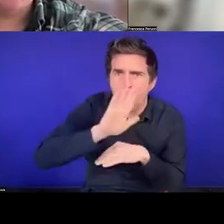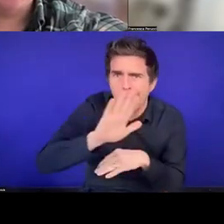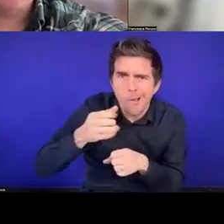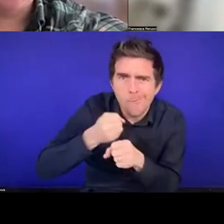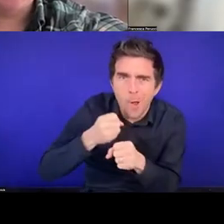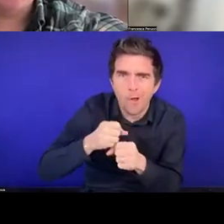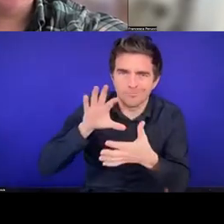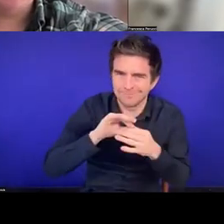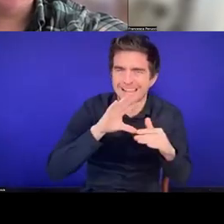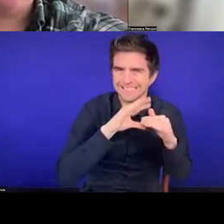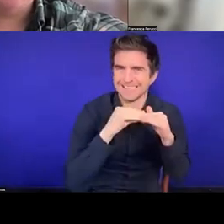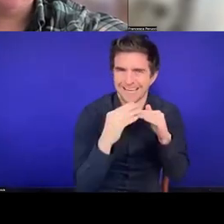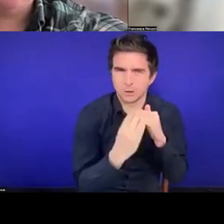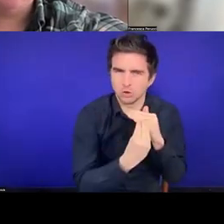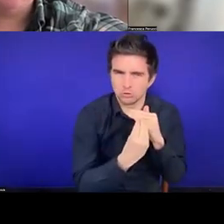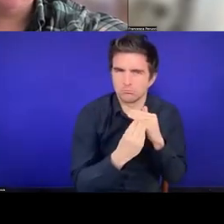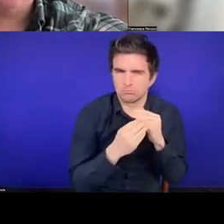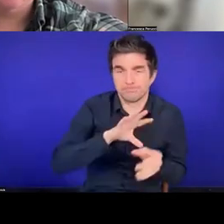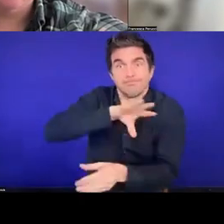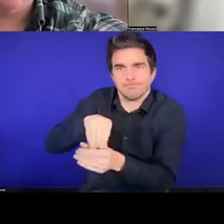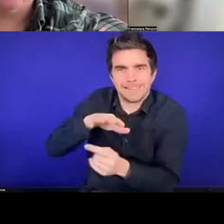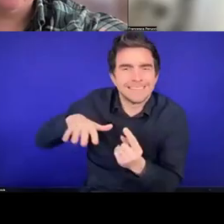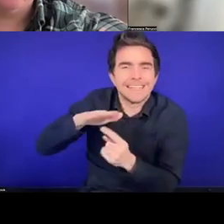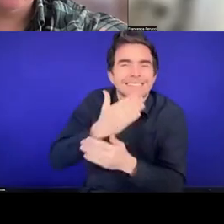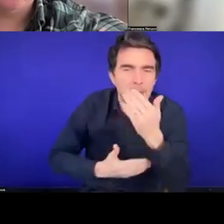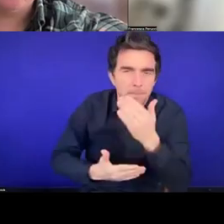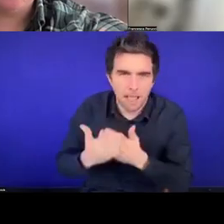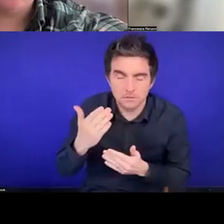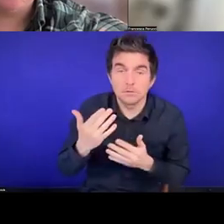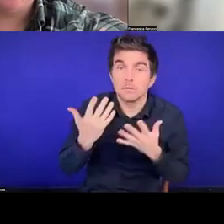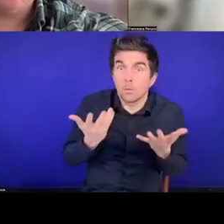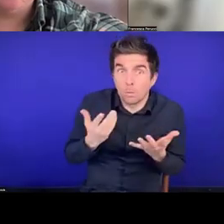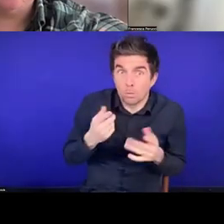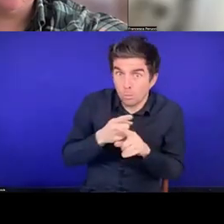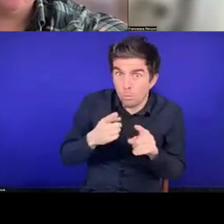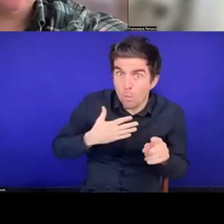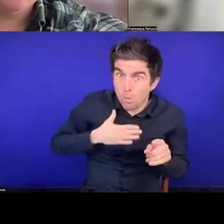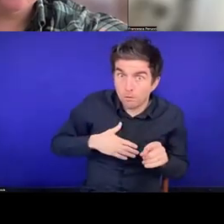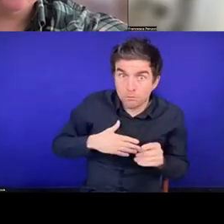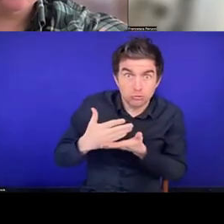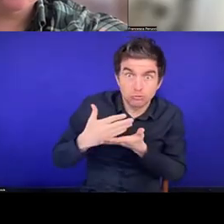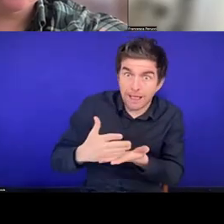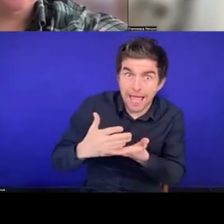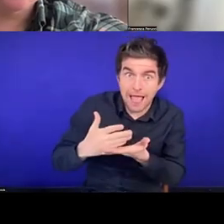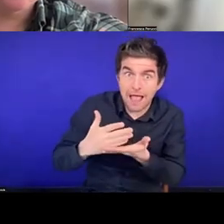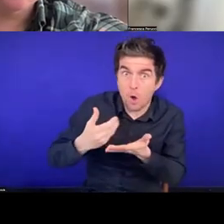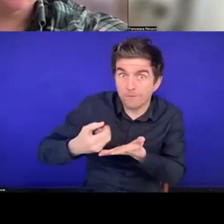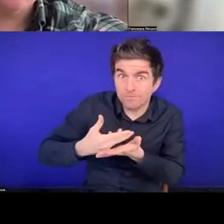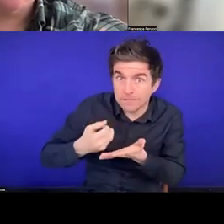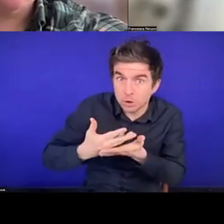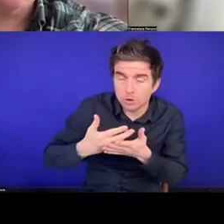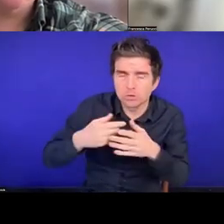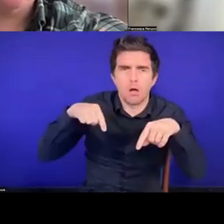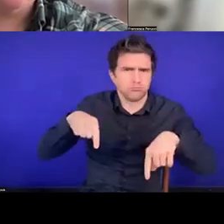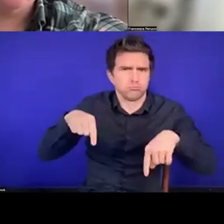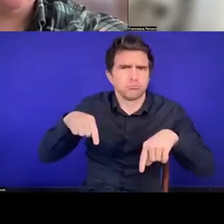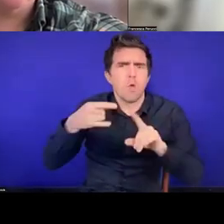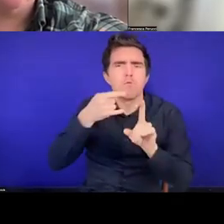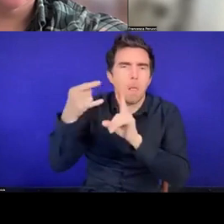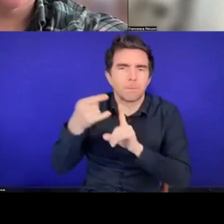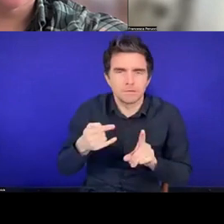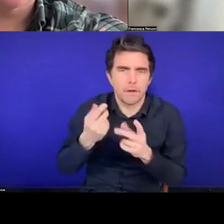want to share the information, but the webinar will be recorded is being recorded, and the link will be shared. As I said in the